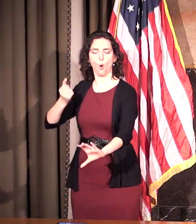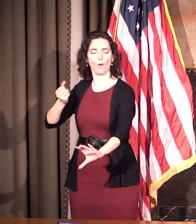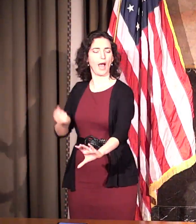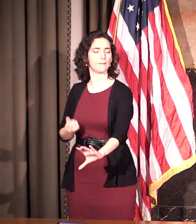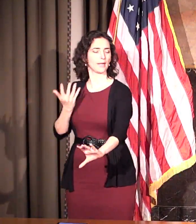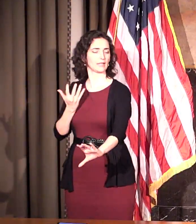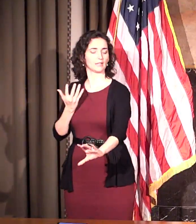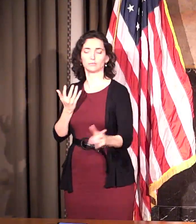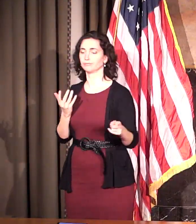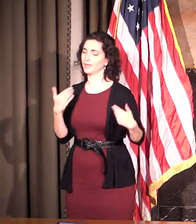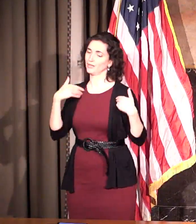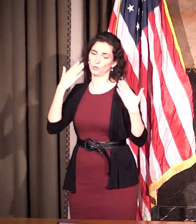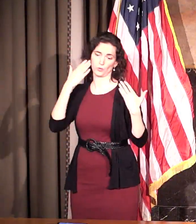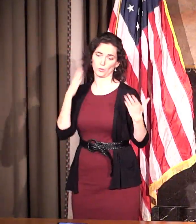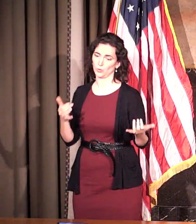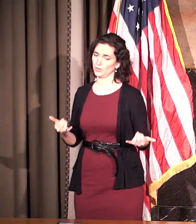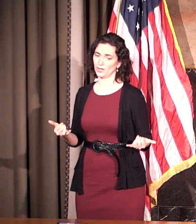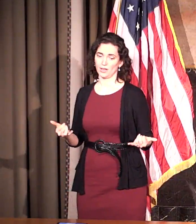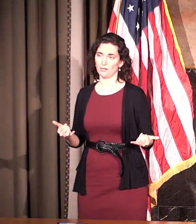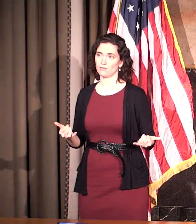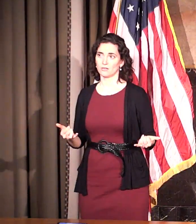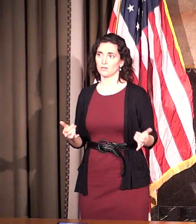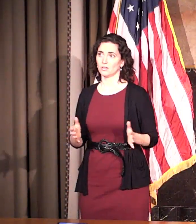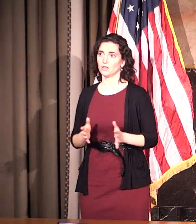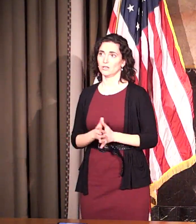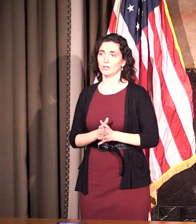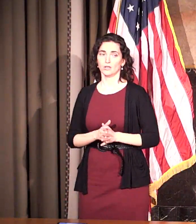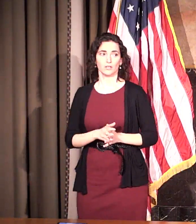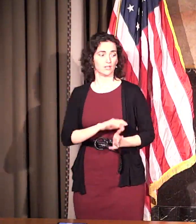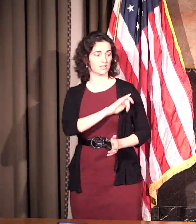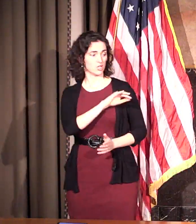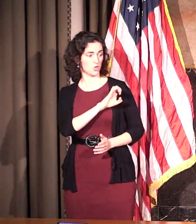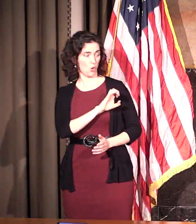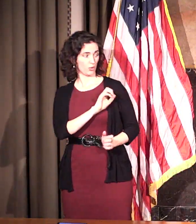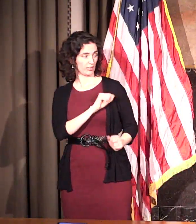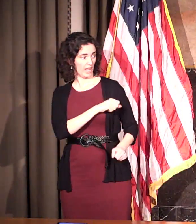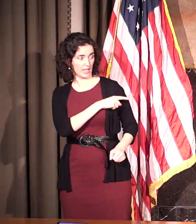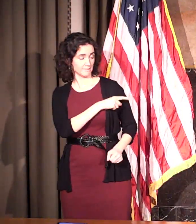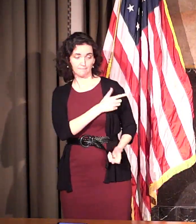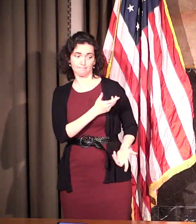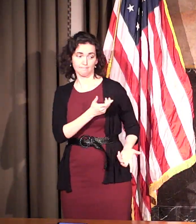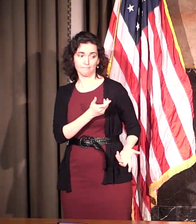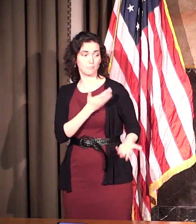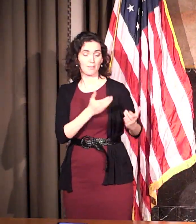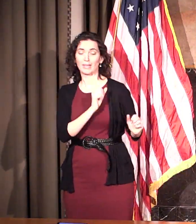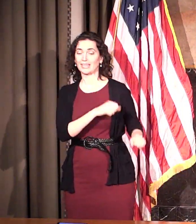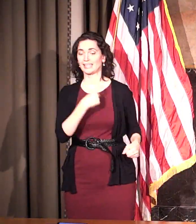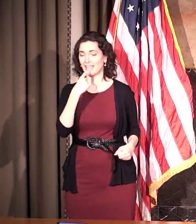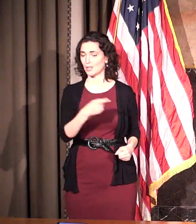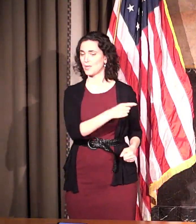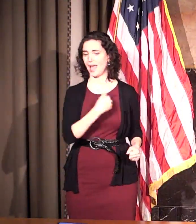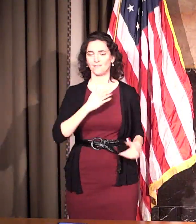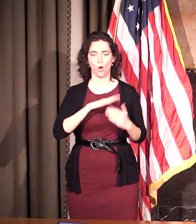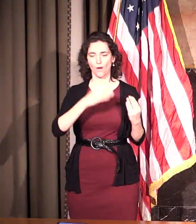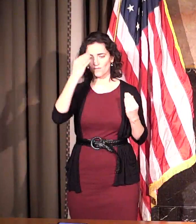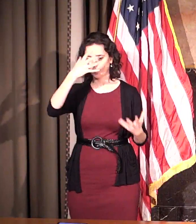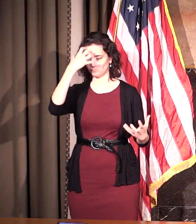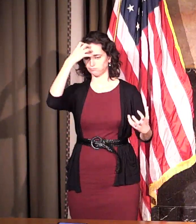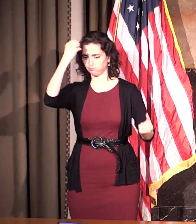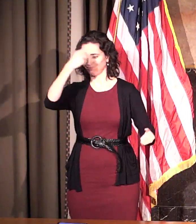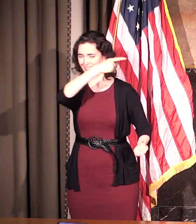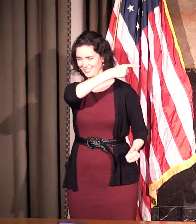don't know right now, and I don't know whether Joe can, well, I guess Joe can tell you. He's got all the